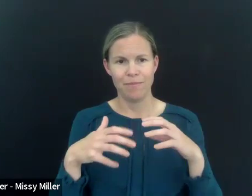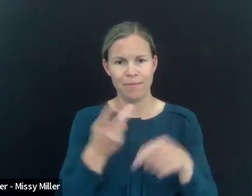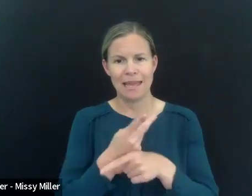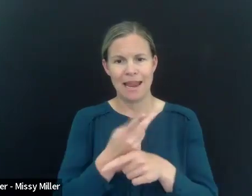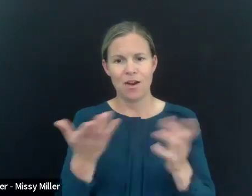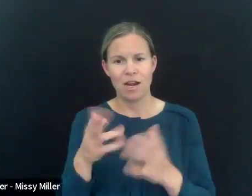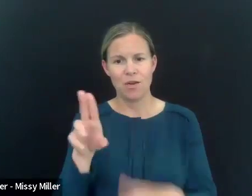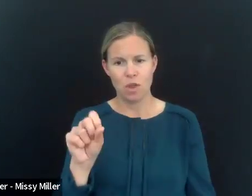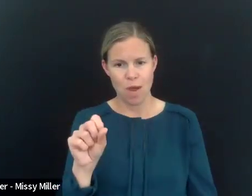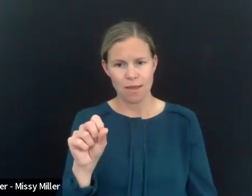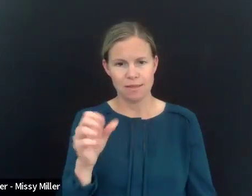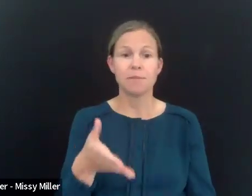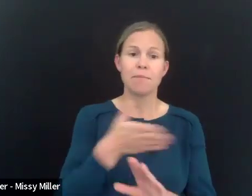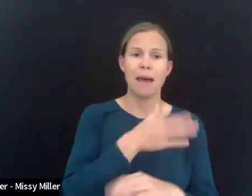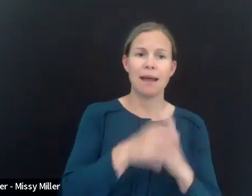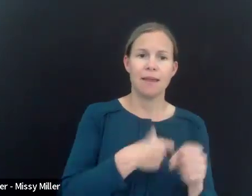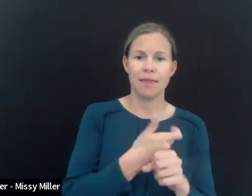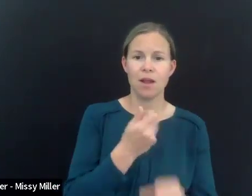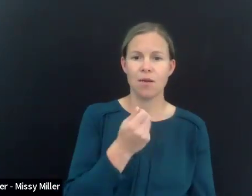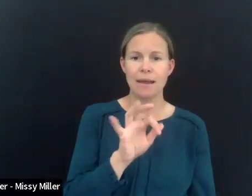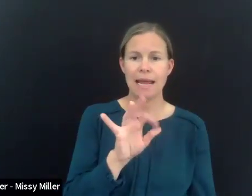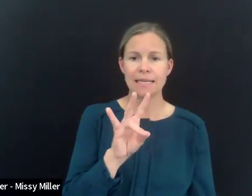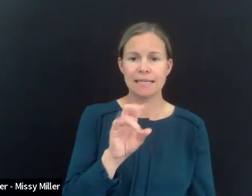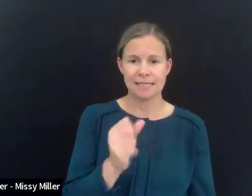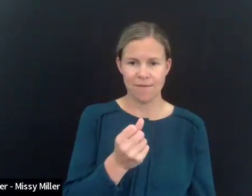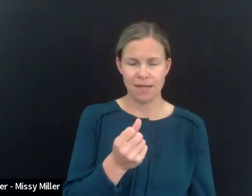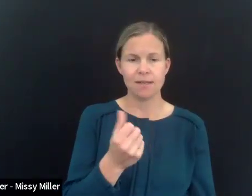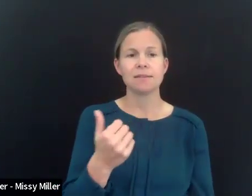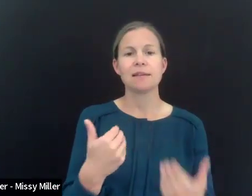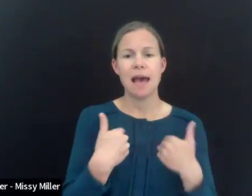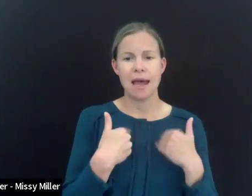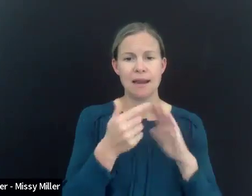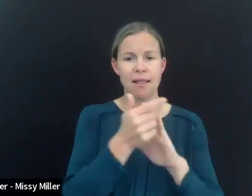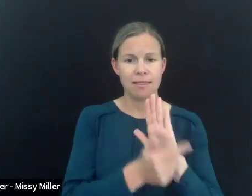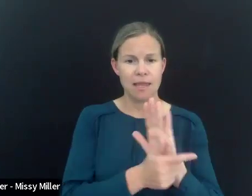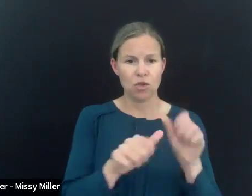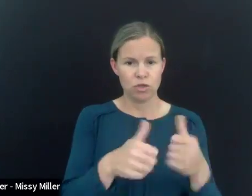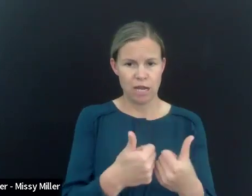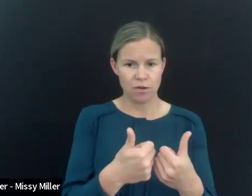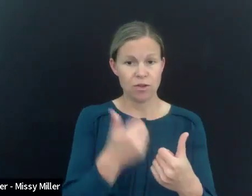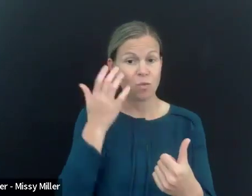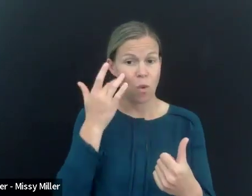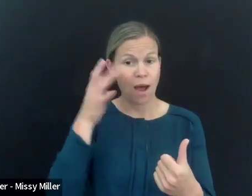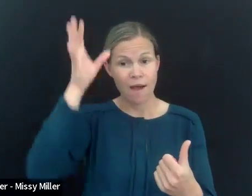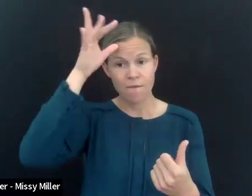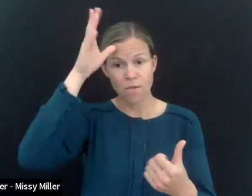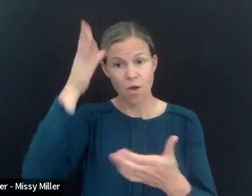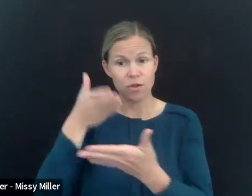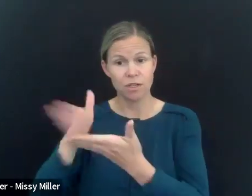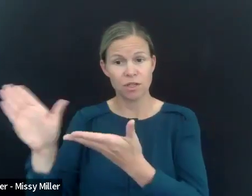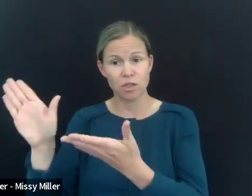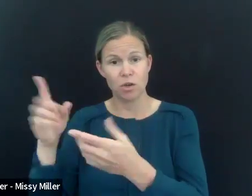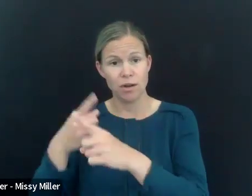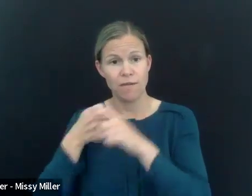there were some legal challenges because it was common that fathers were excluded from labor